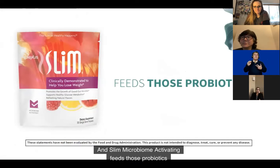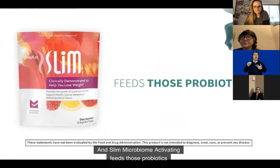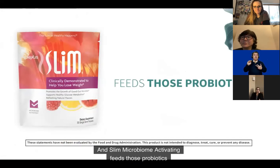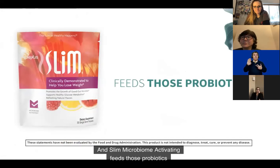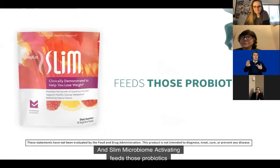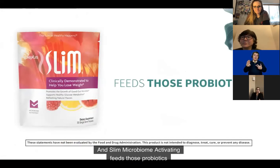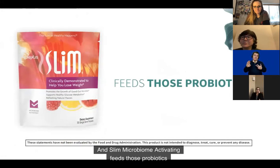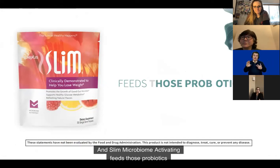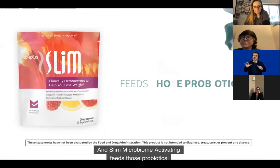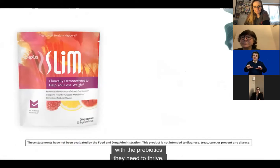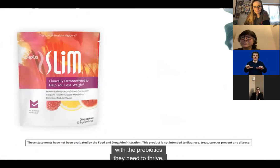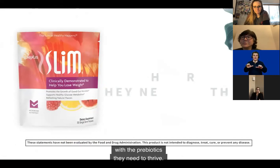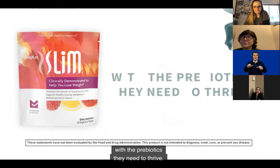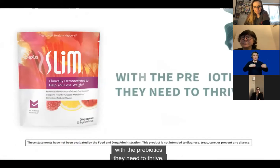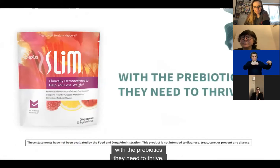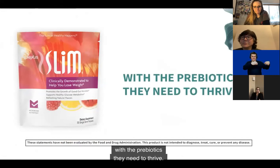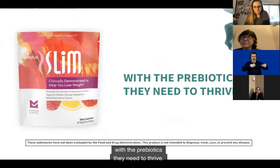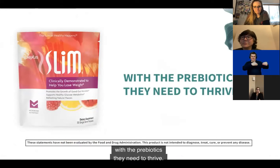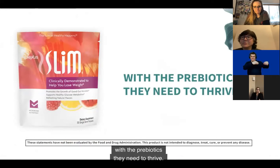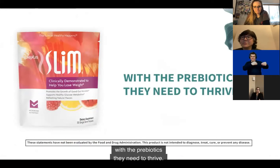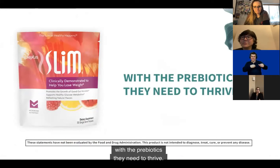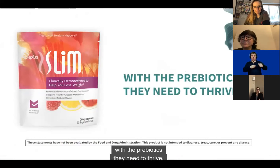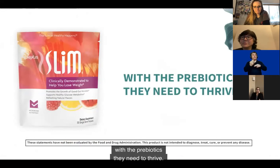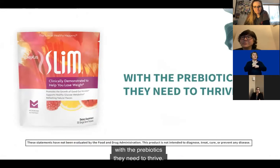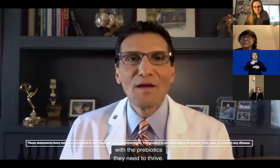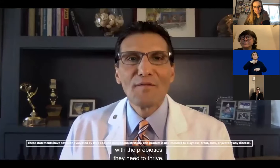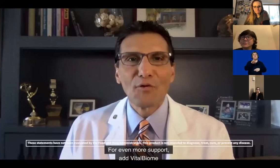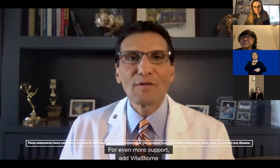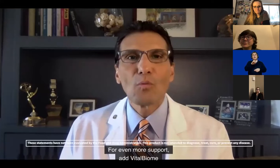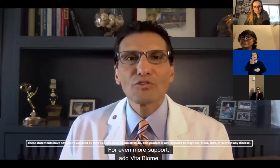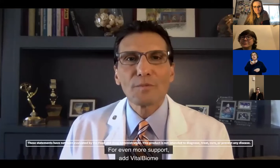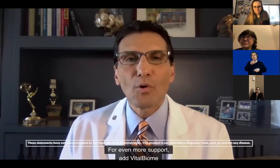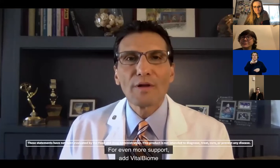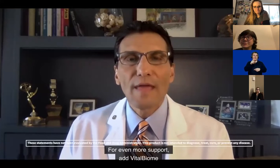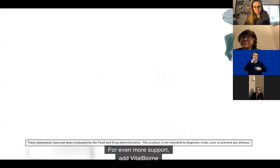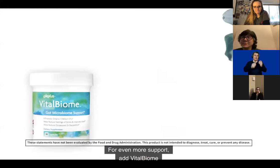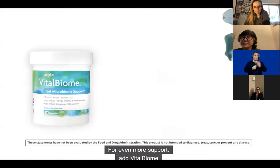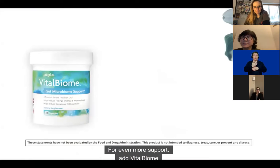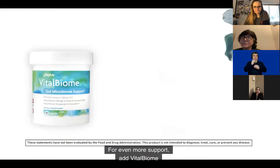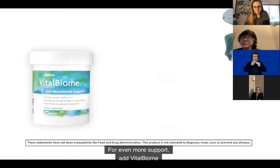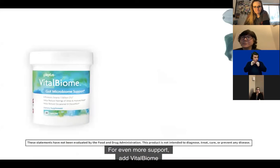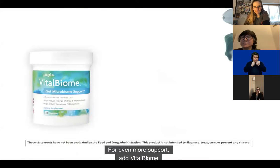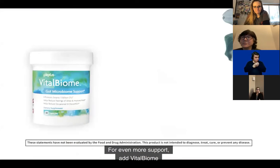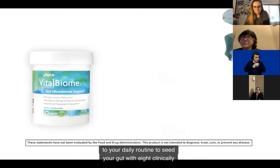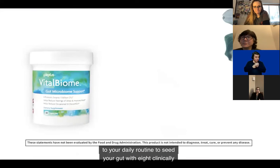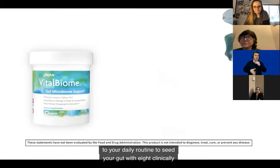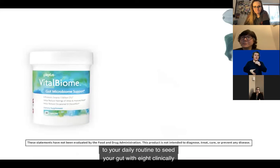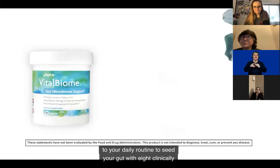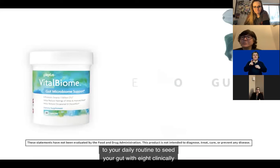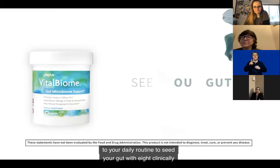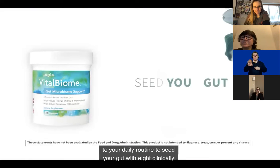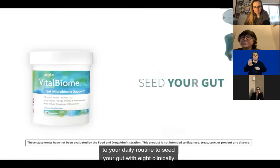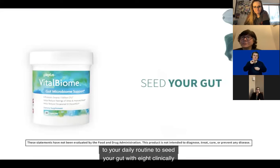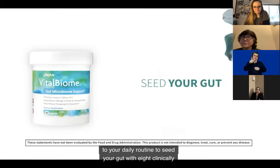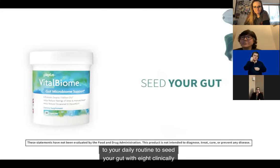feeds those probiotics with the prebiotics they need to thrive. For even more support, add Vital Biome to your daily